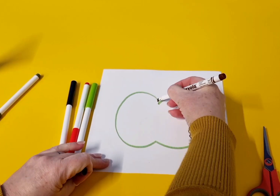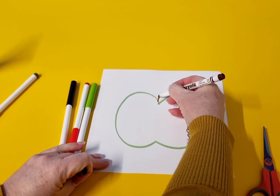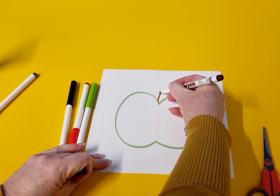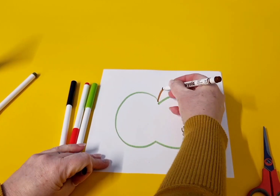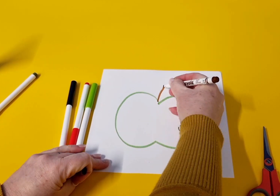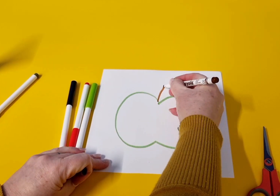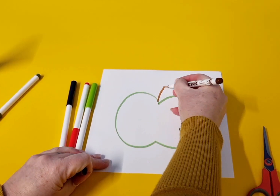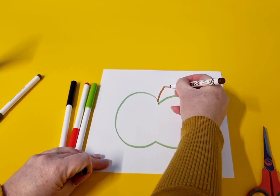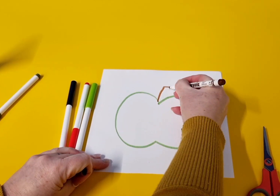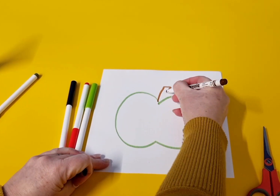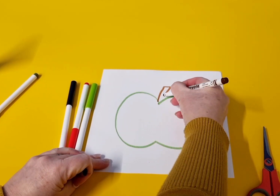here.